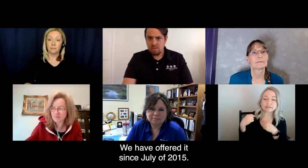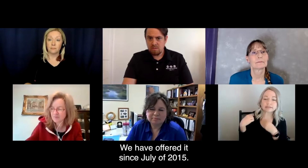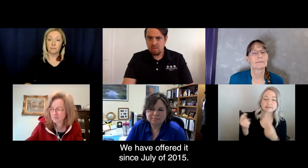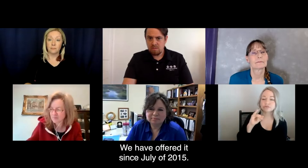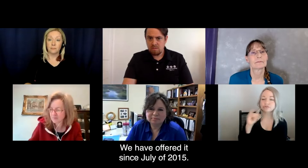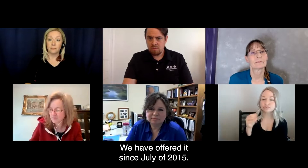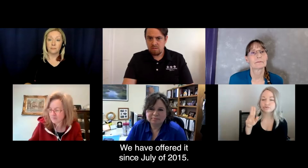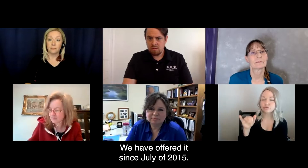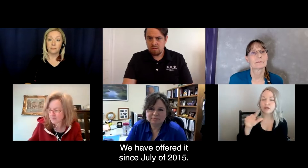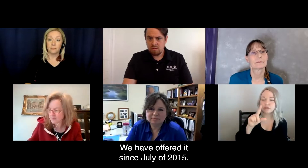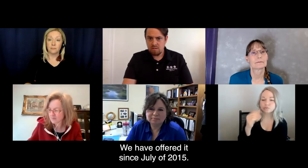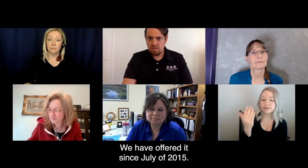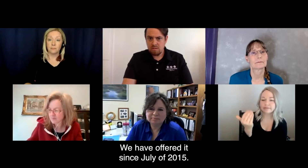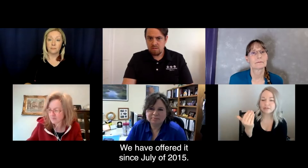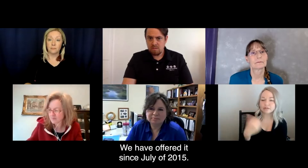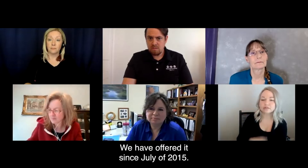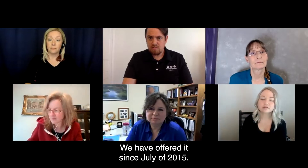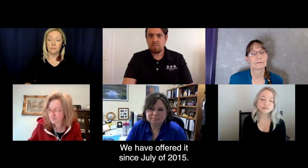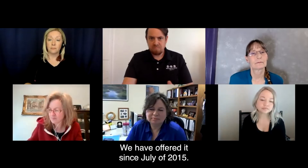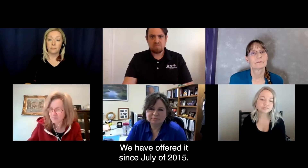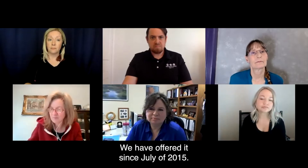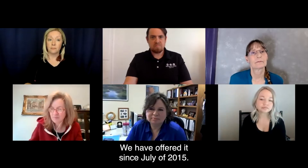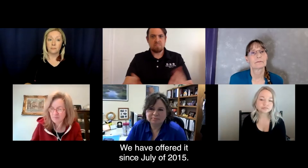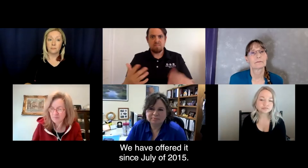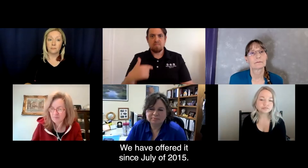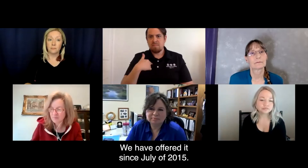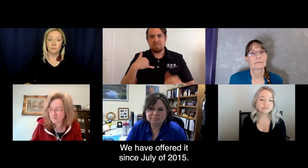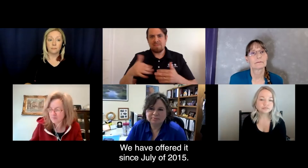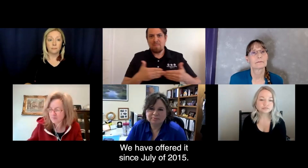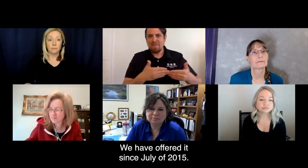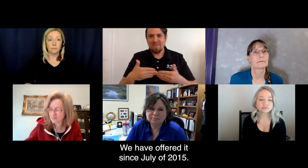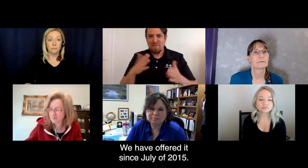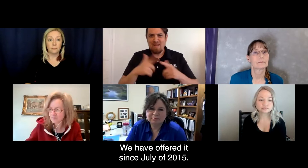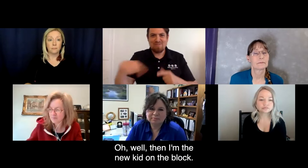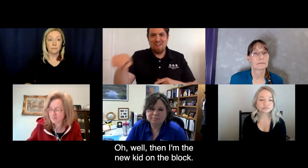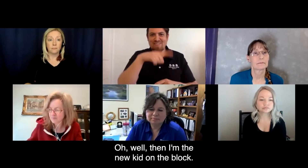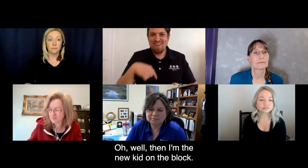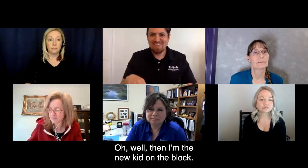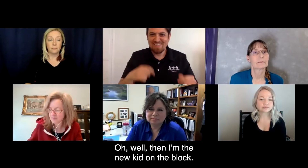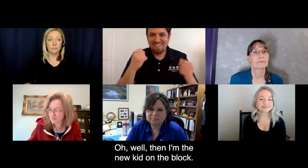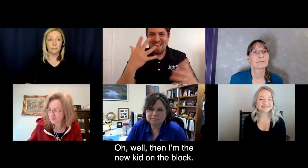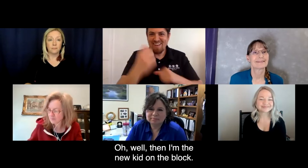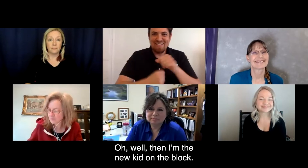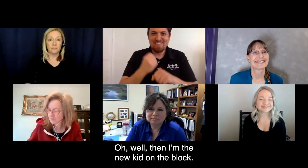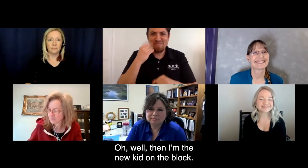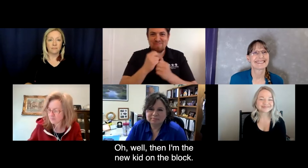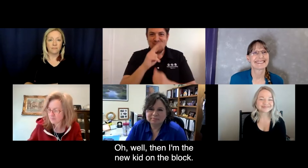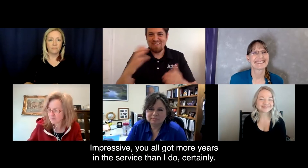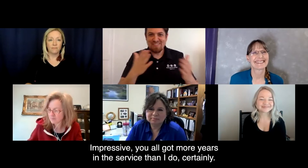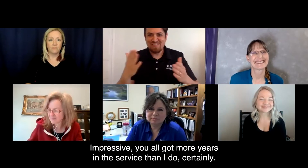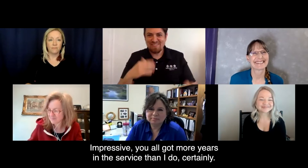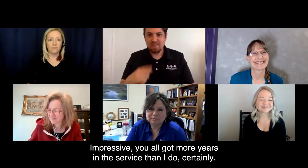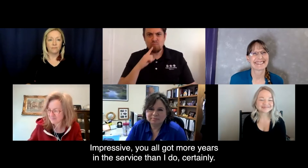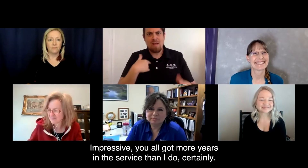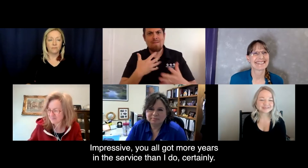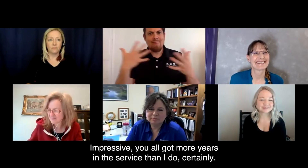We have offered it since July of 2015. Oh, well, then I'm the new kid on the block.